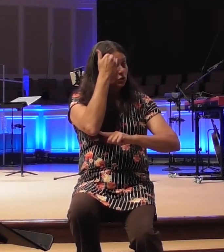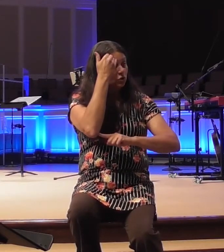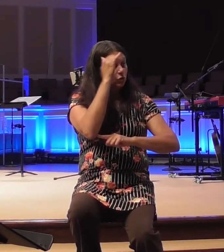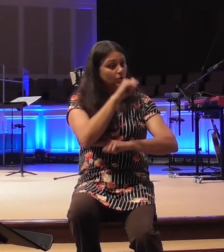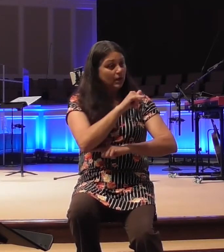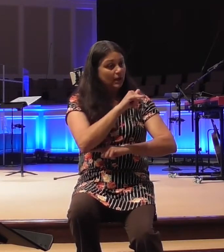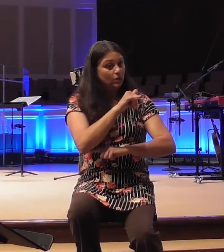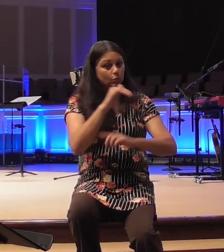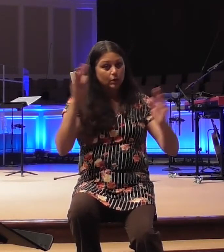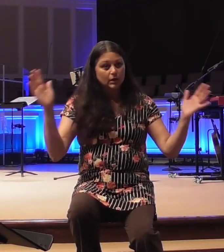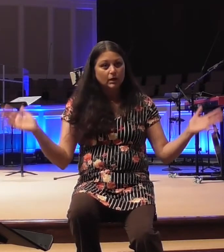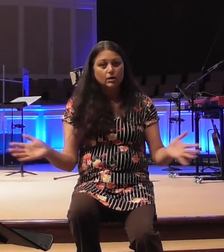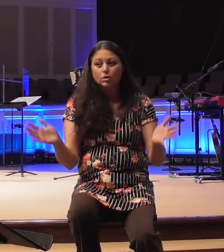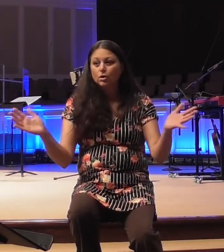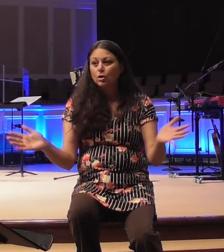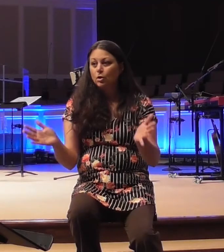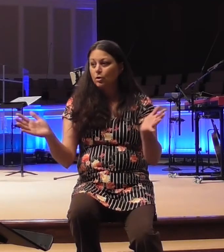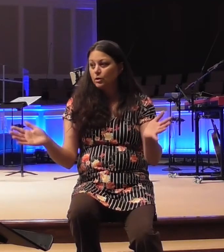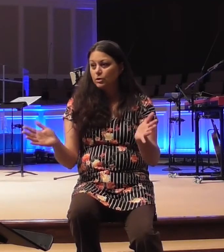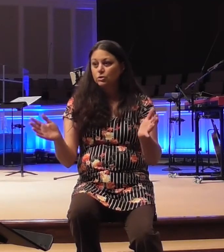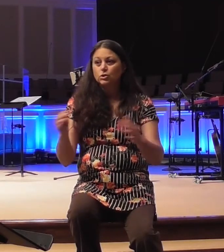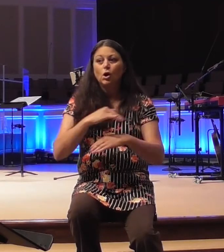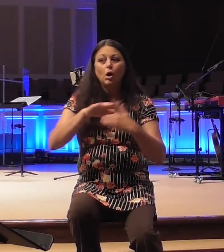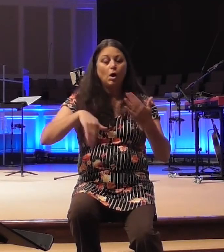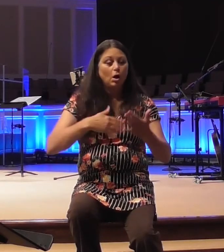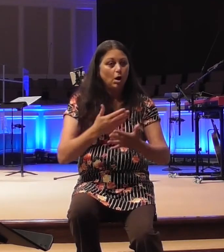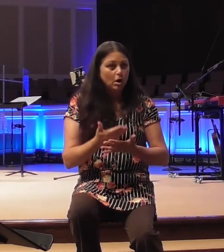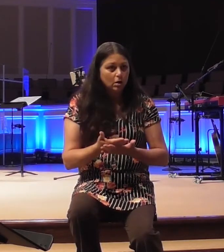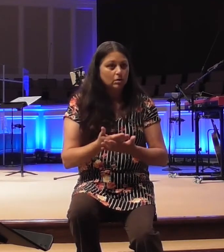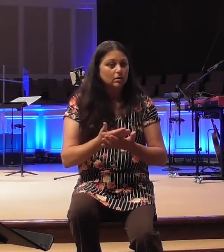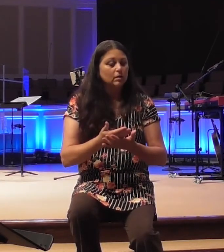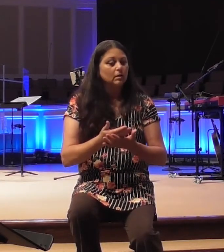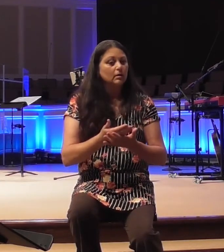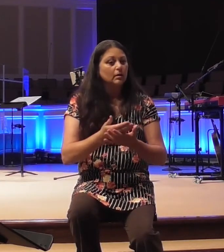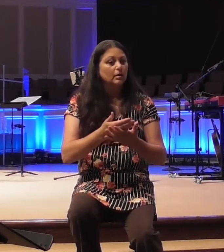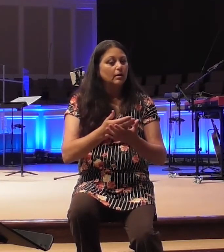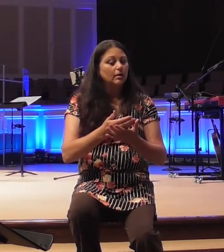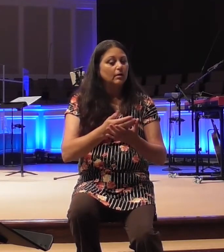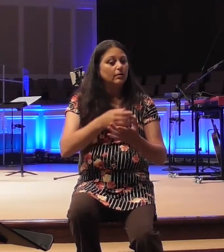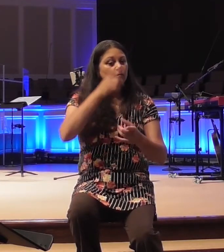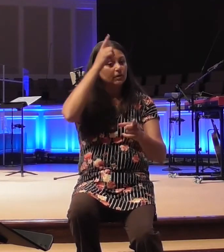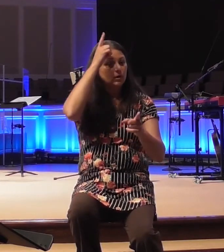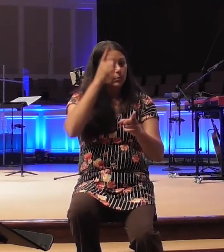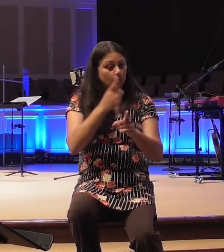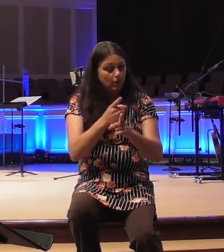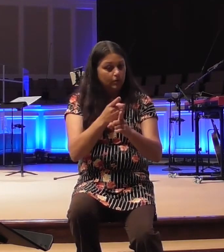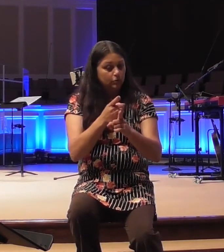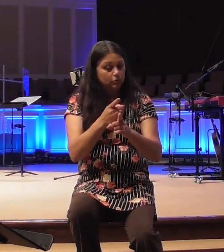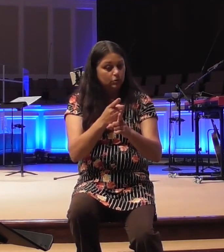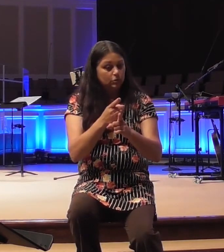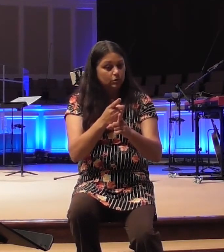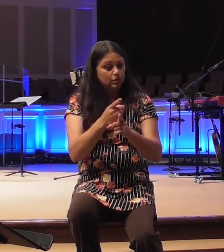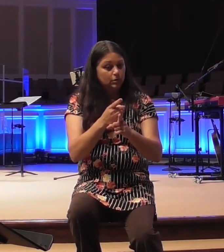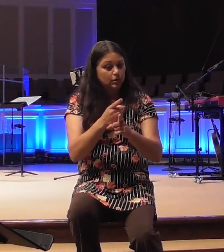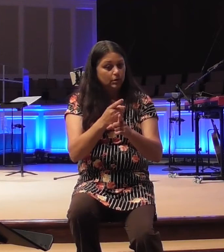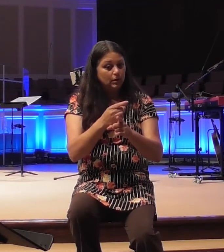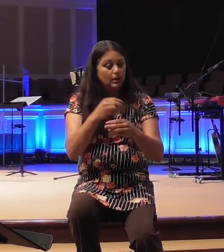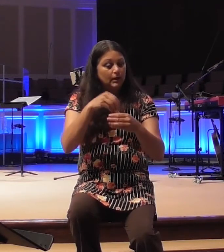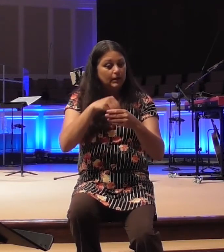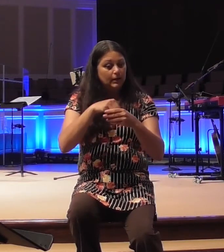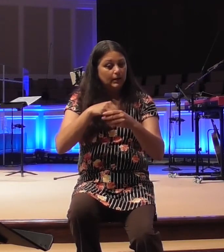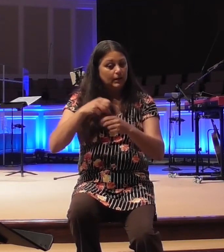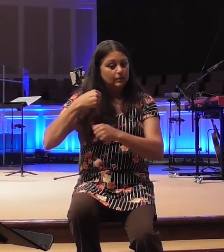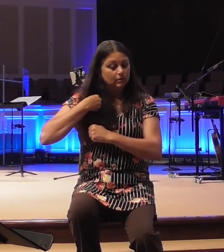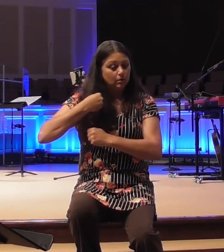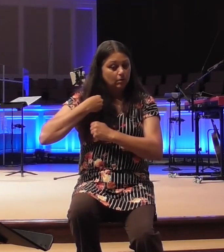in arms all around. And they knew it would remind everybody of why they were there, to lay their